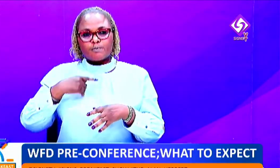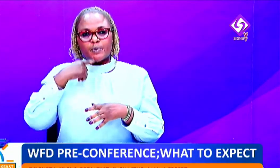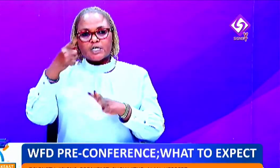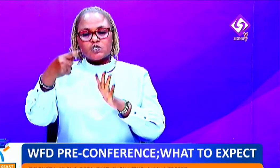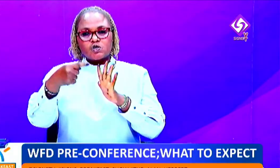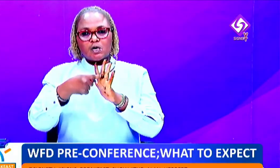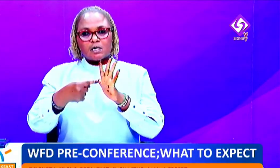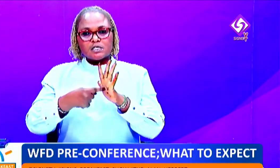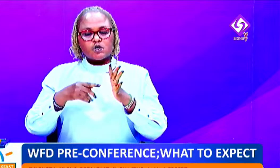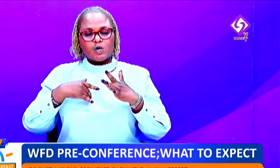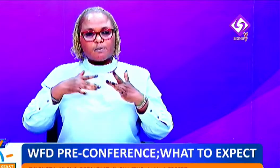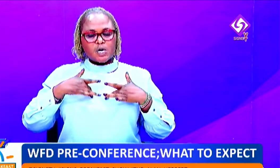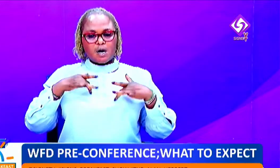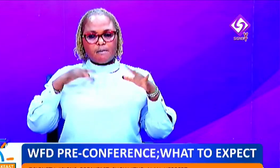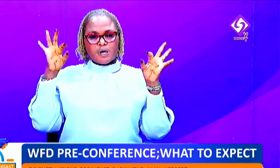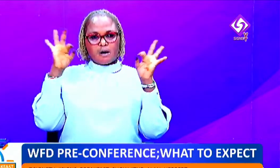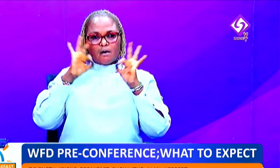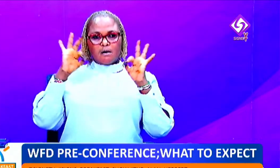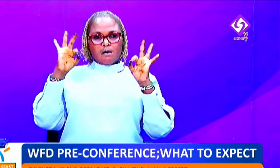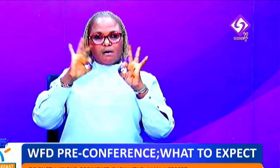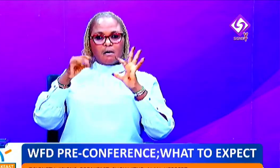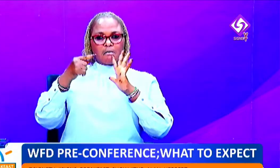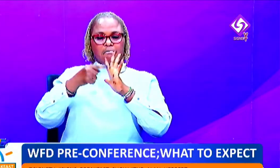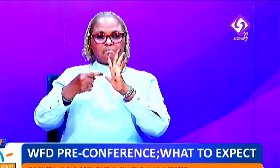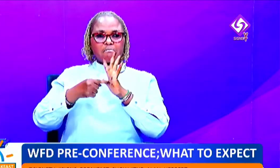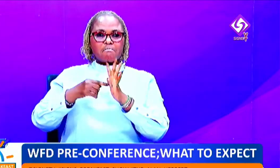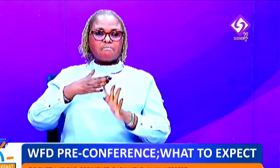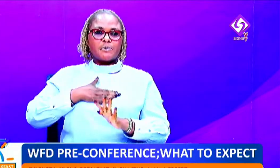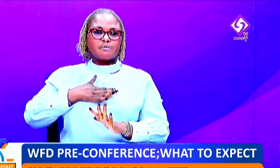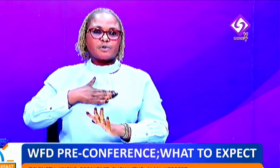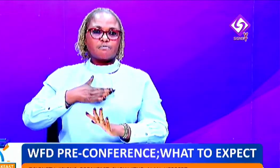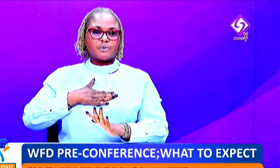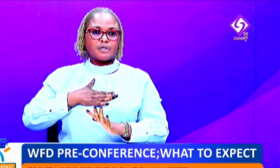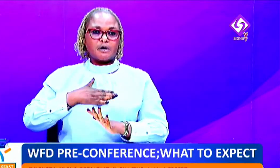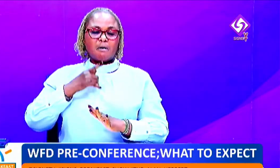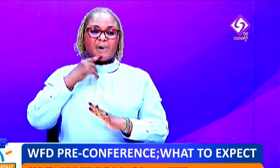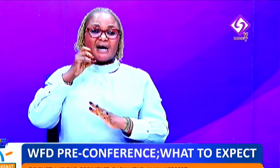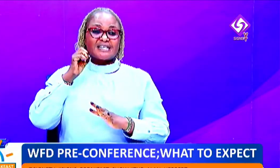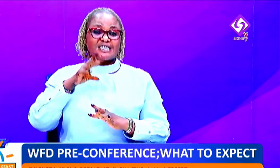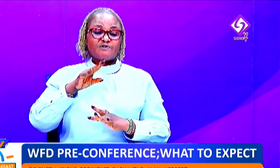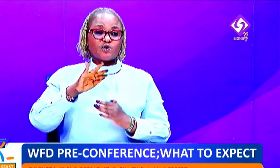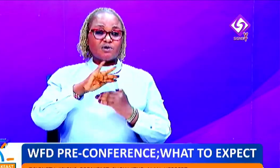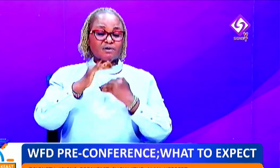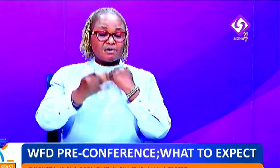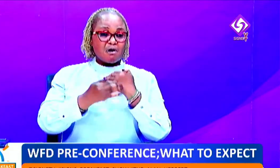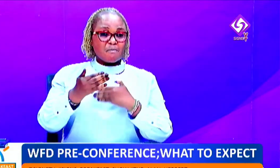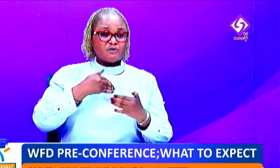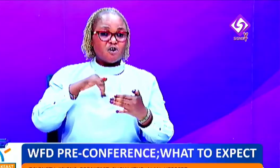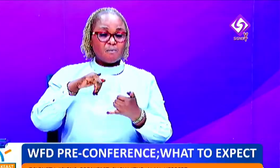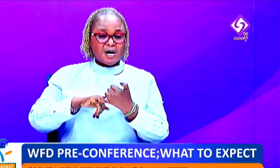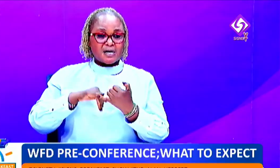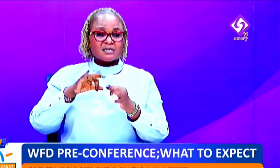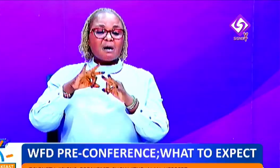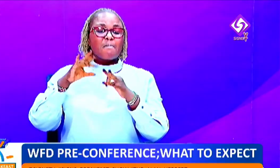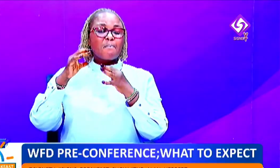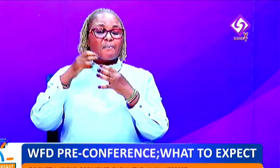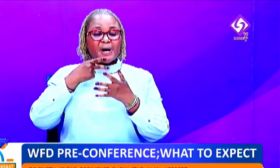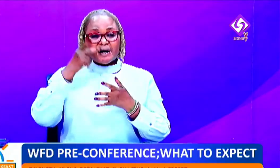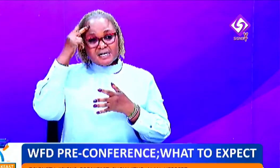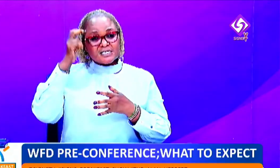to learn. And when you tell them, oh, you know, these symptoms, this and that means that you're pregnant and you will have a child. And that is the time they're discovering